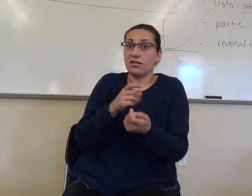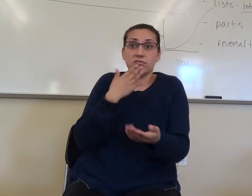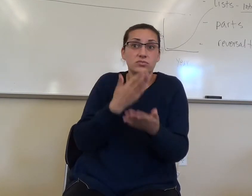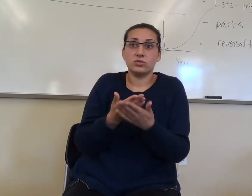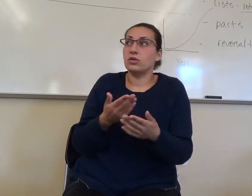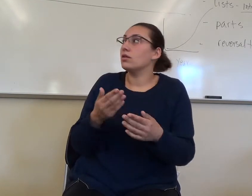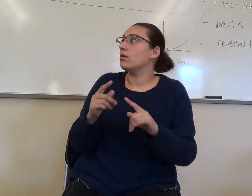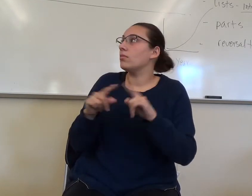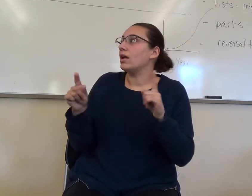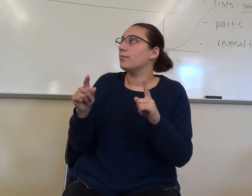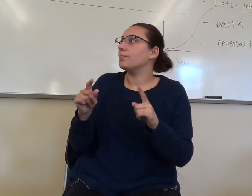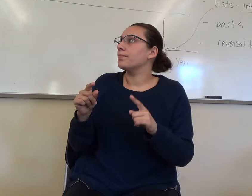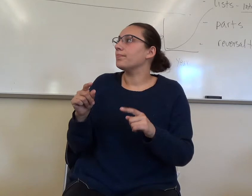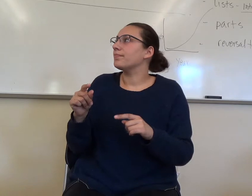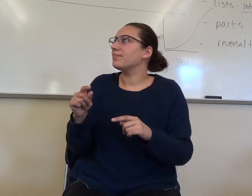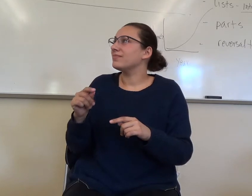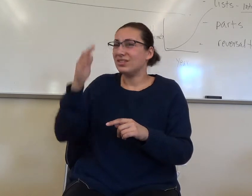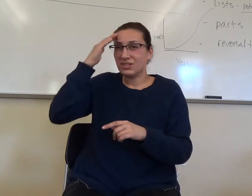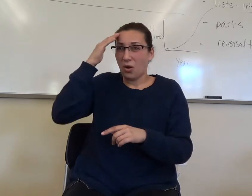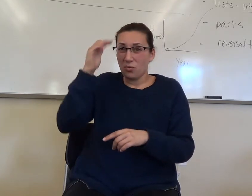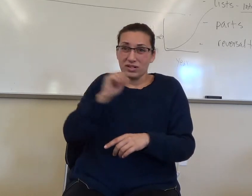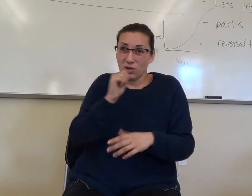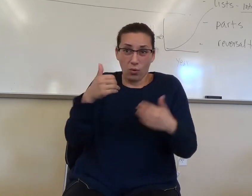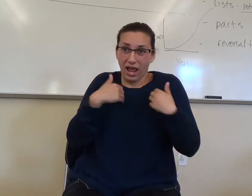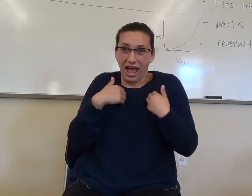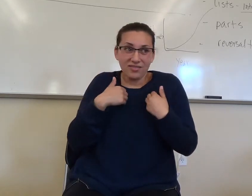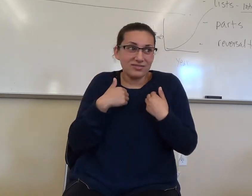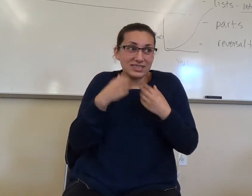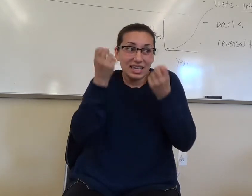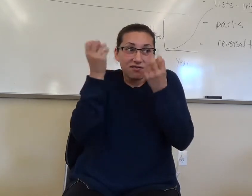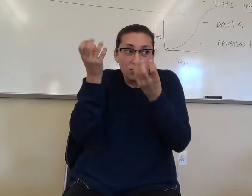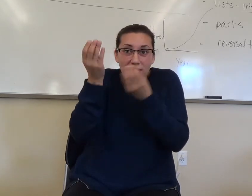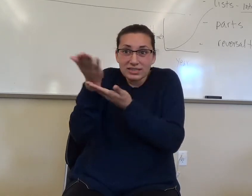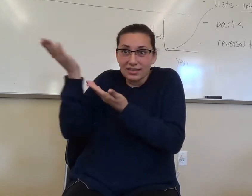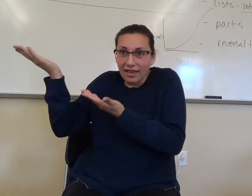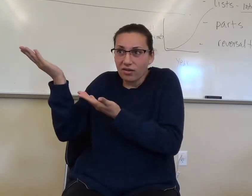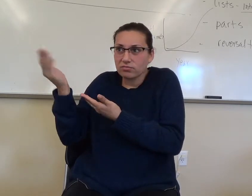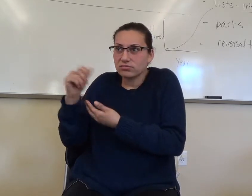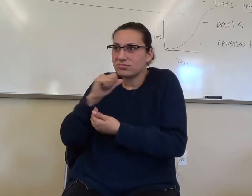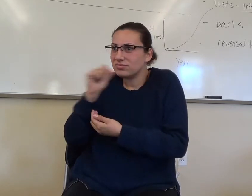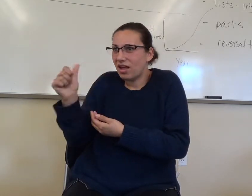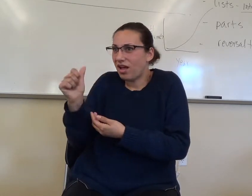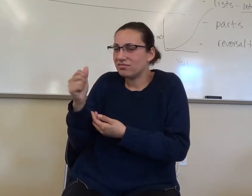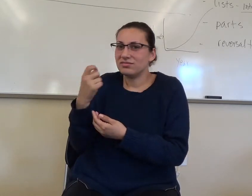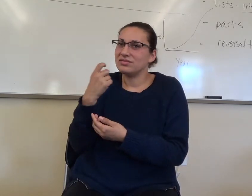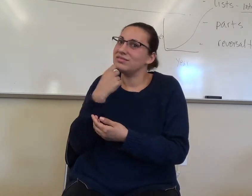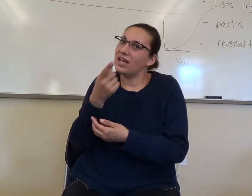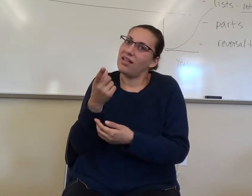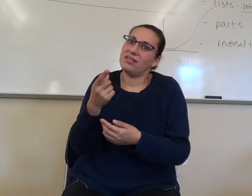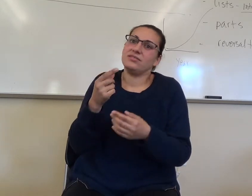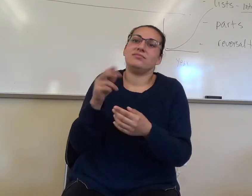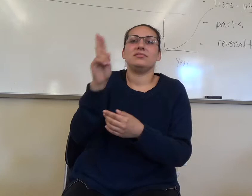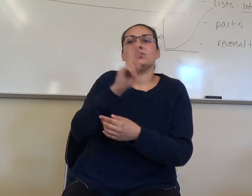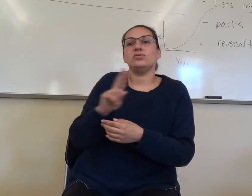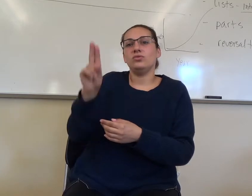these are, because we don't have this, we realize it's not telling us these U.S. rules. Here's our questions.